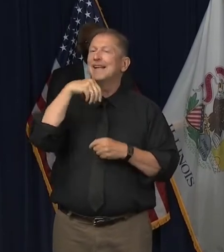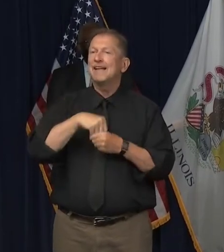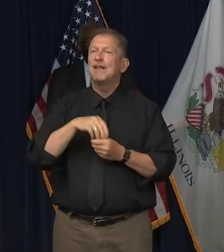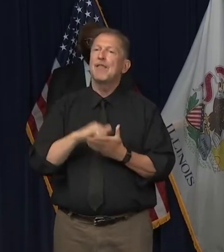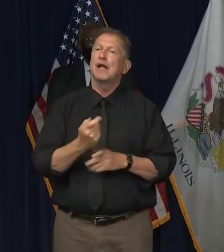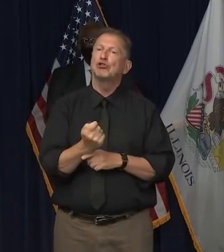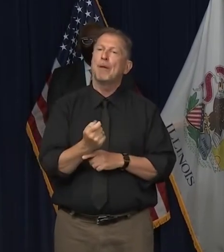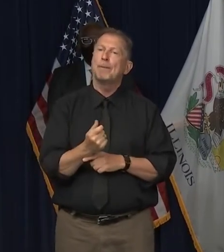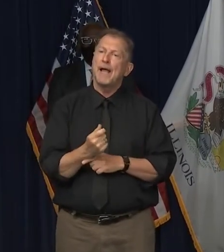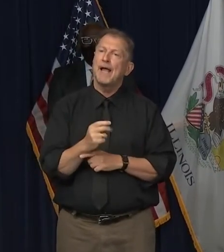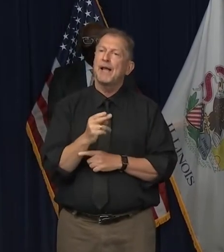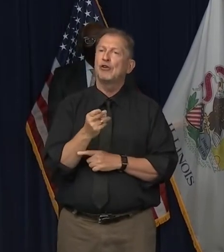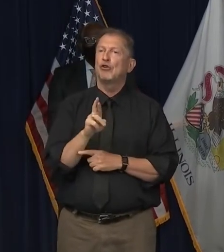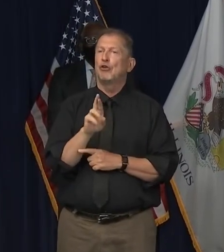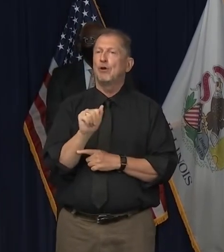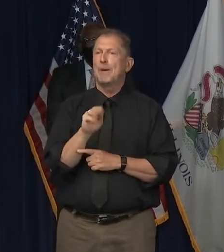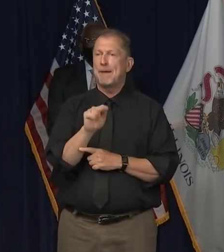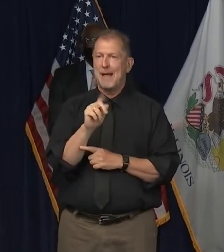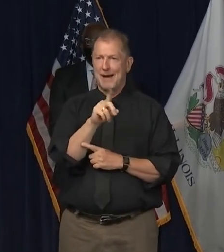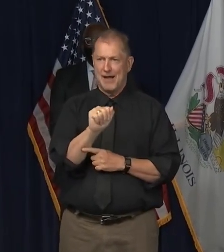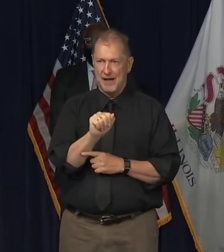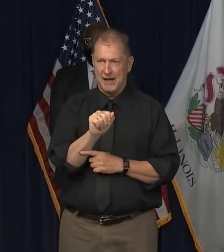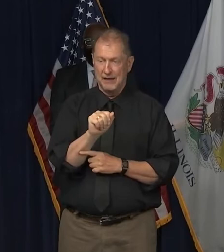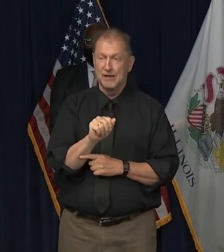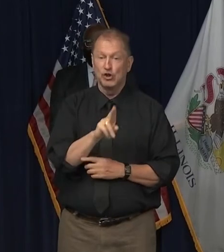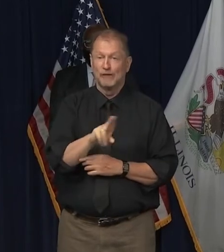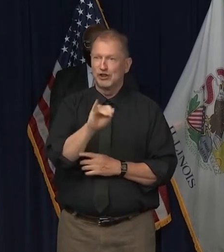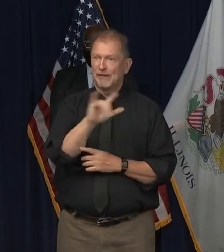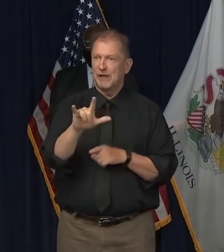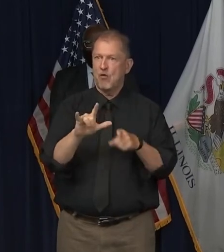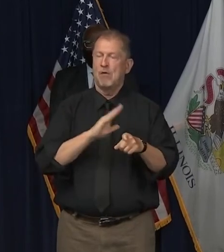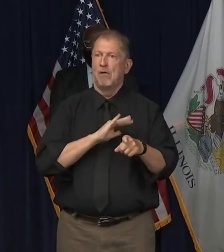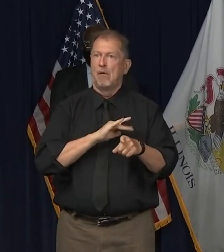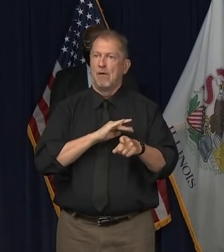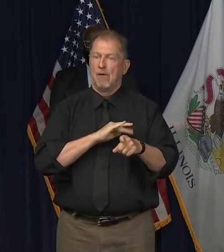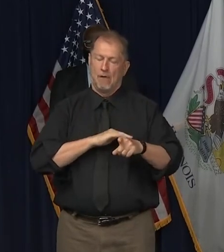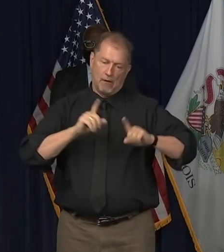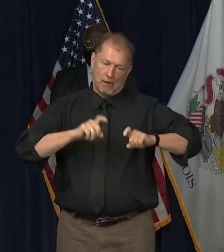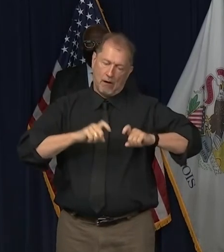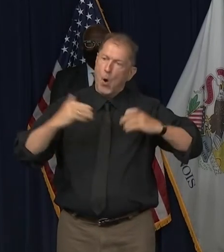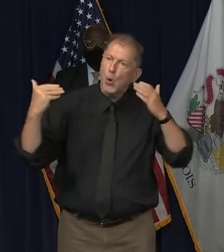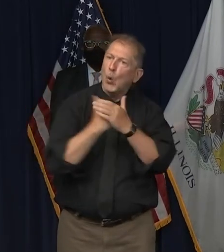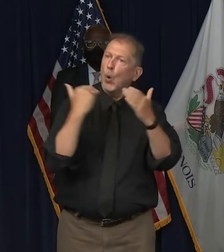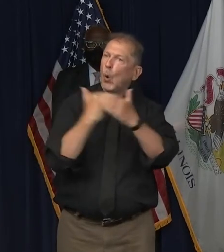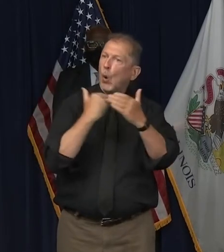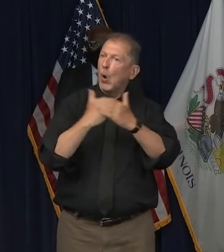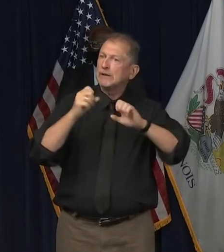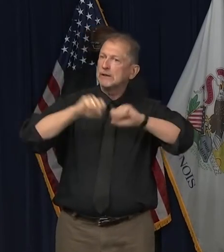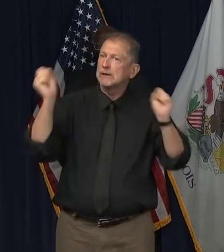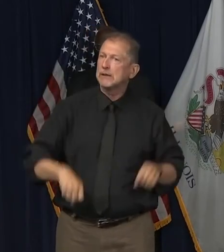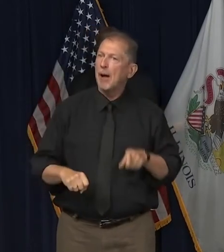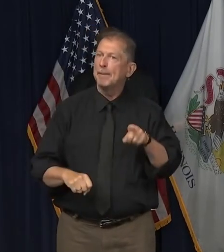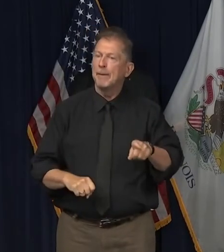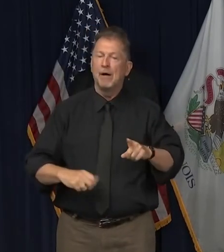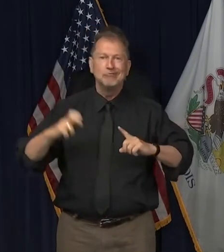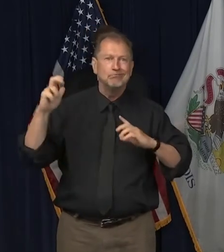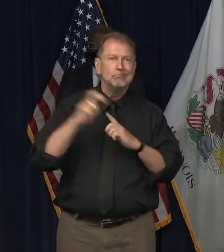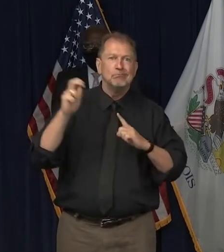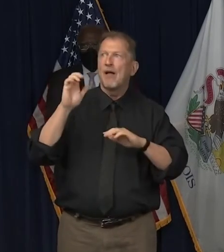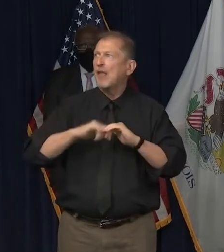puts the University of Illinois and the entire state of Illinois on the cutting edge testing, of testing